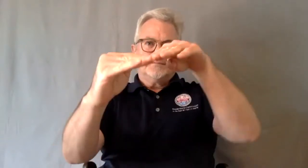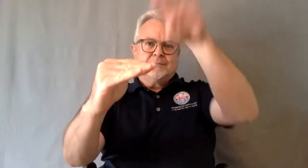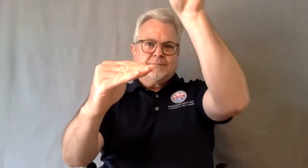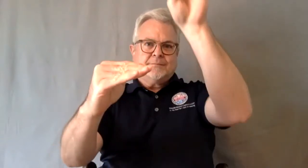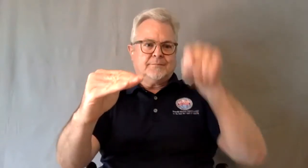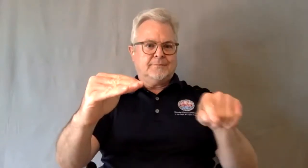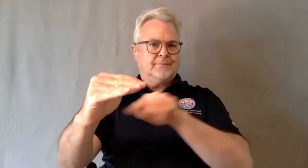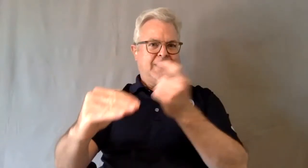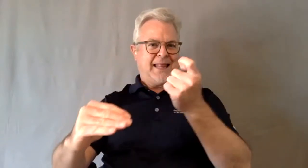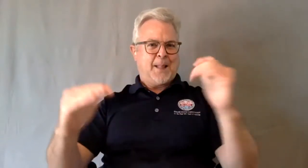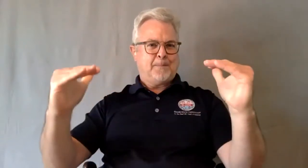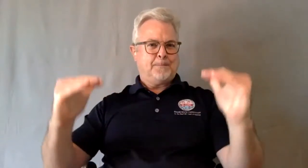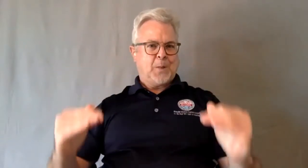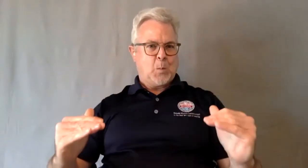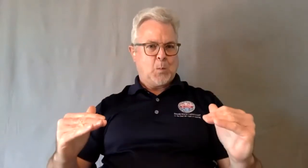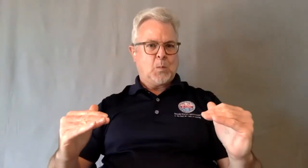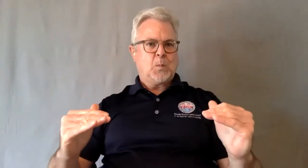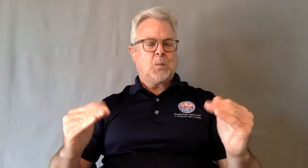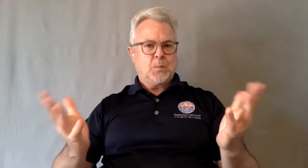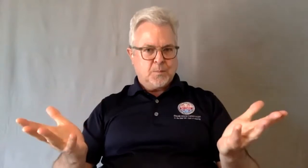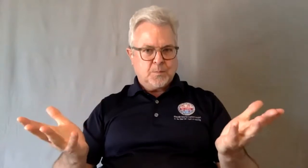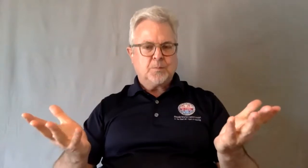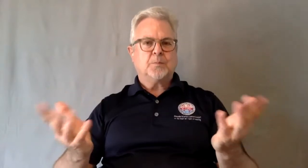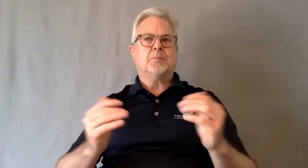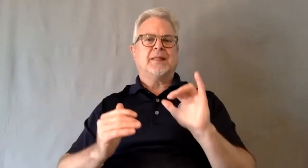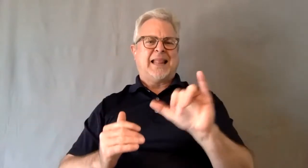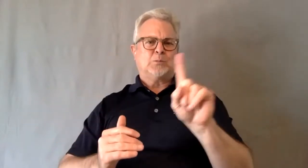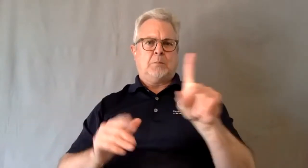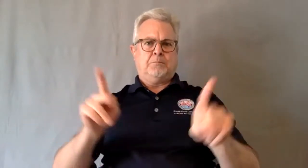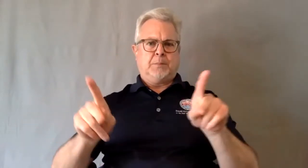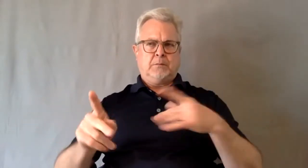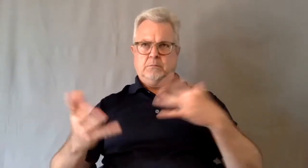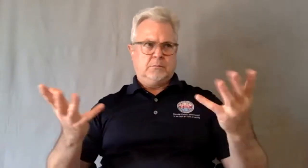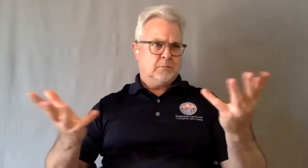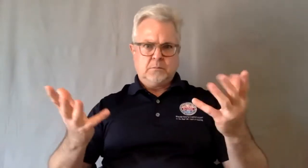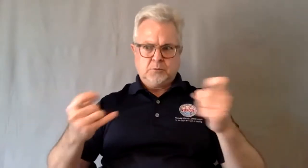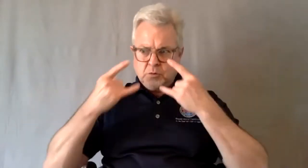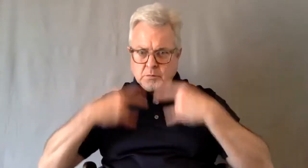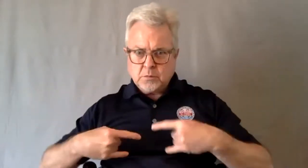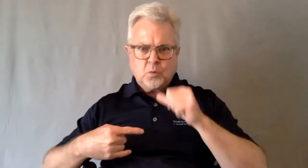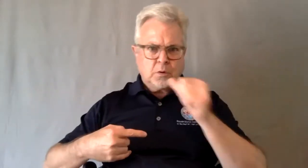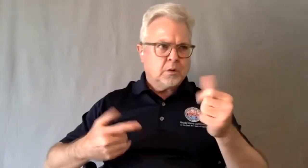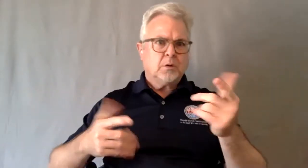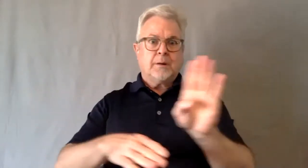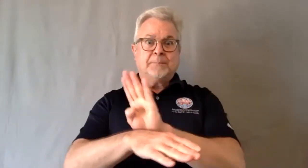these are below the 70% mark. And that's why people were a little